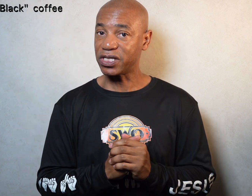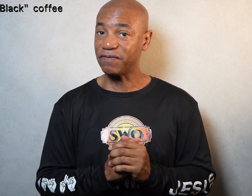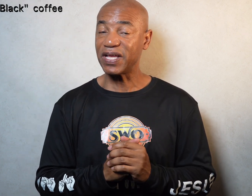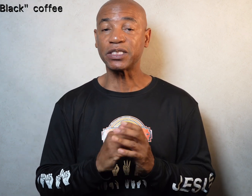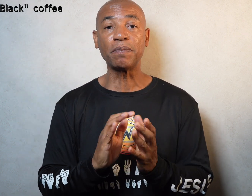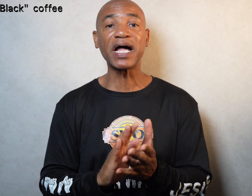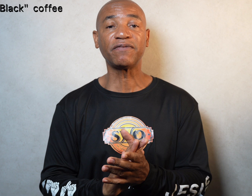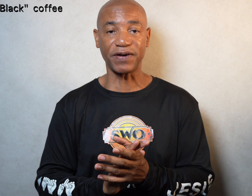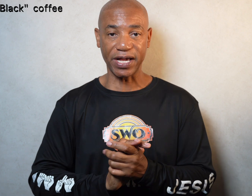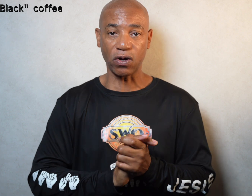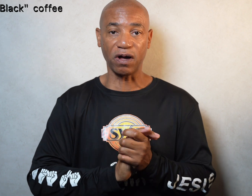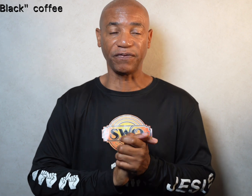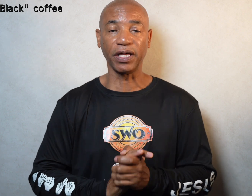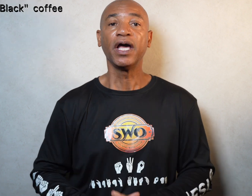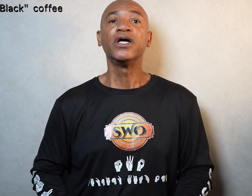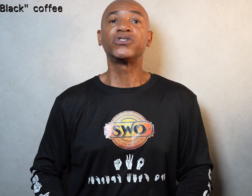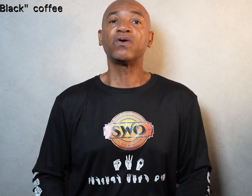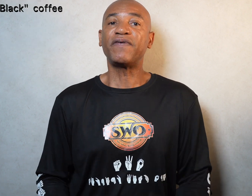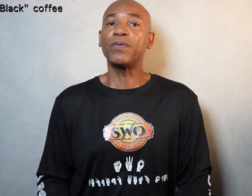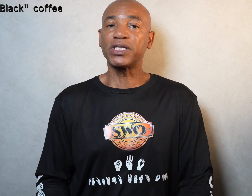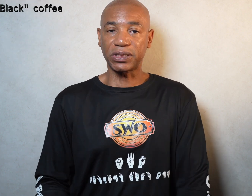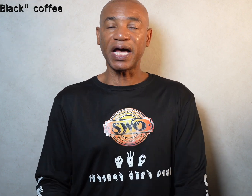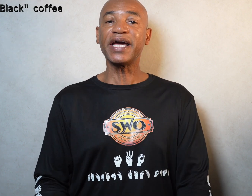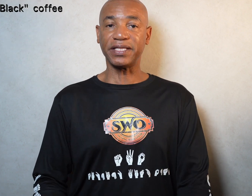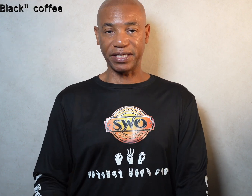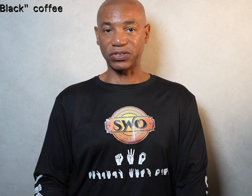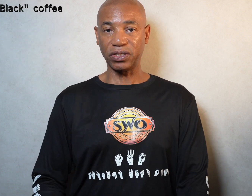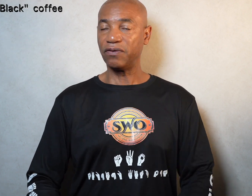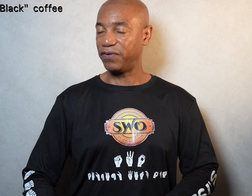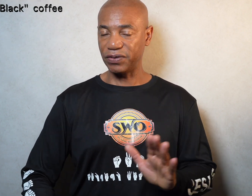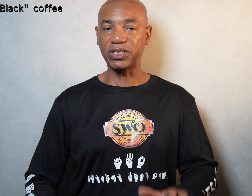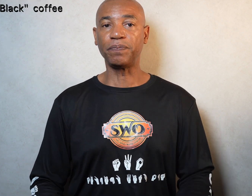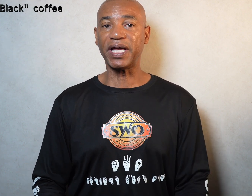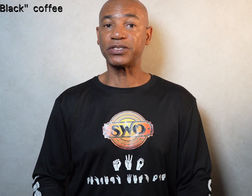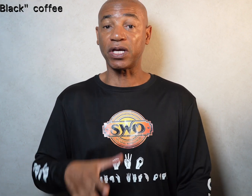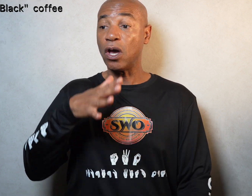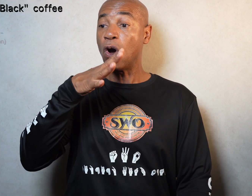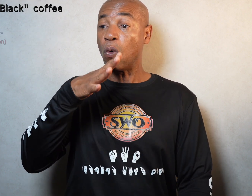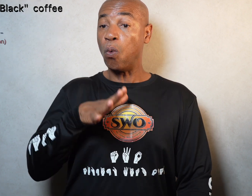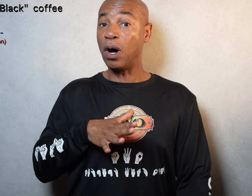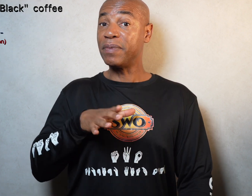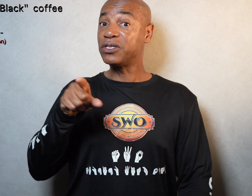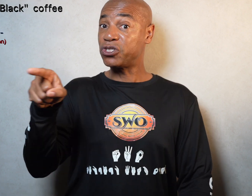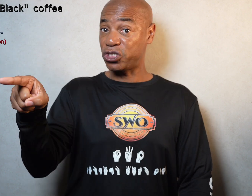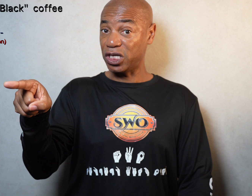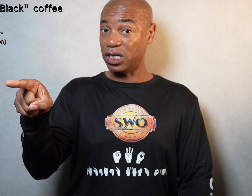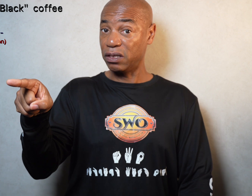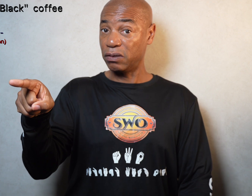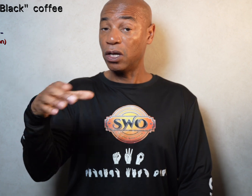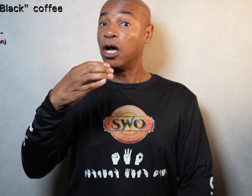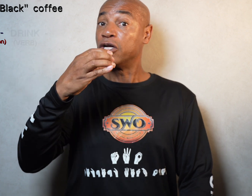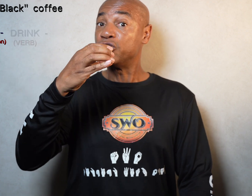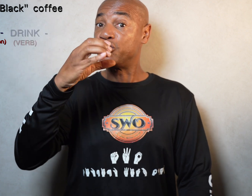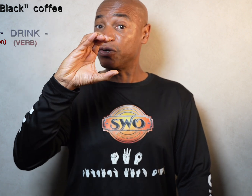adjective that's modifying coffee. So if I were to sign this, very simply I'd say woman, she,